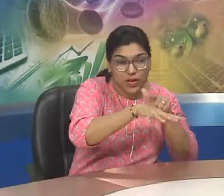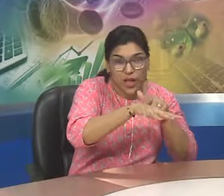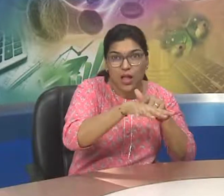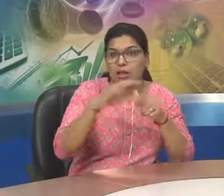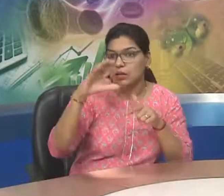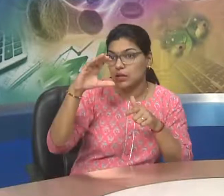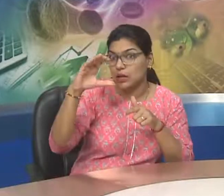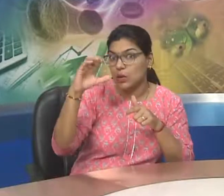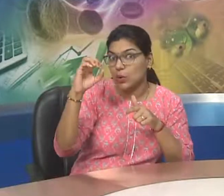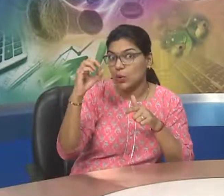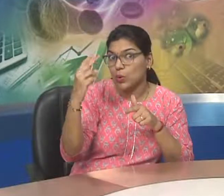CO2